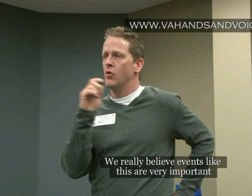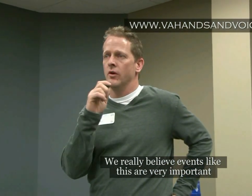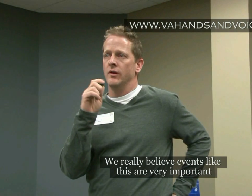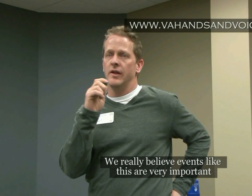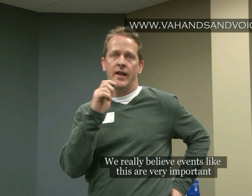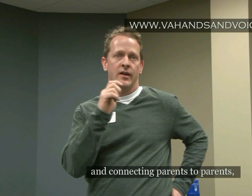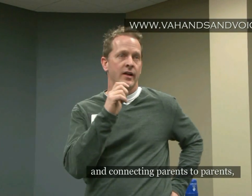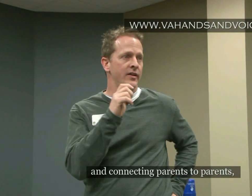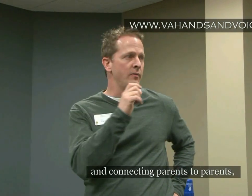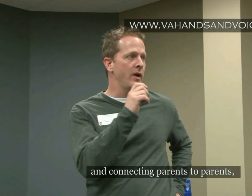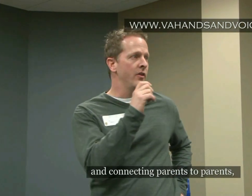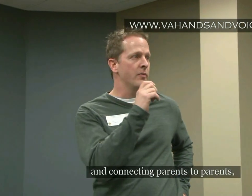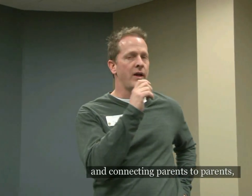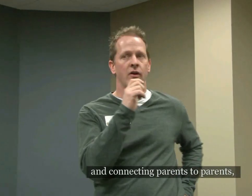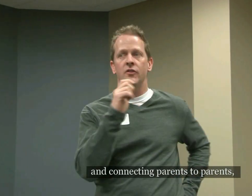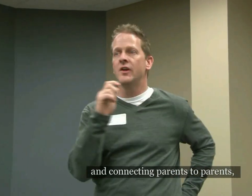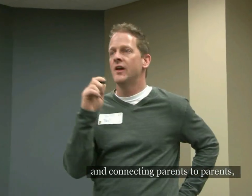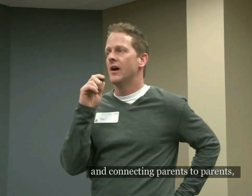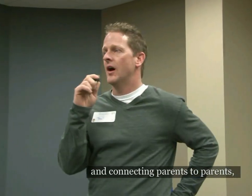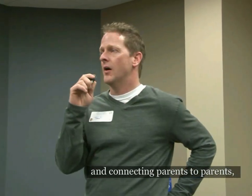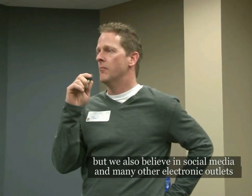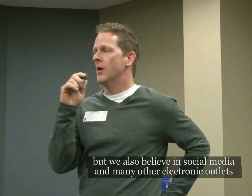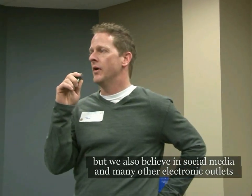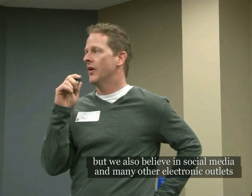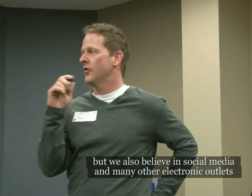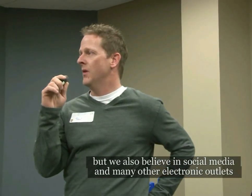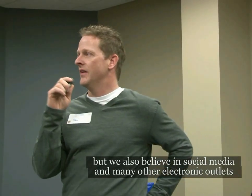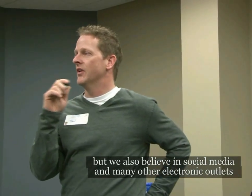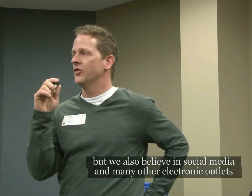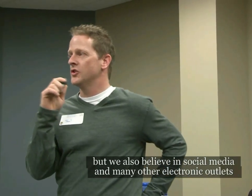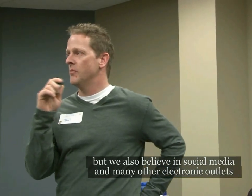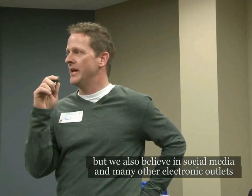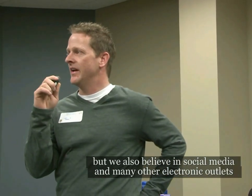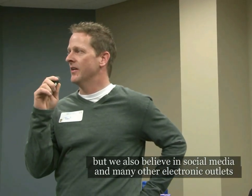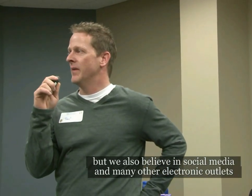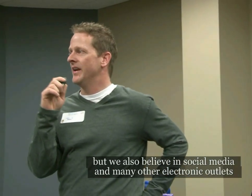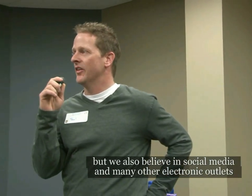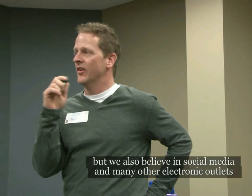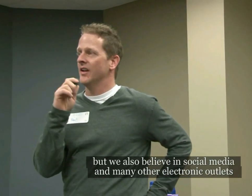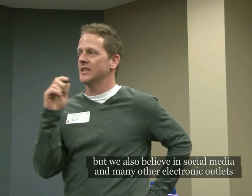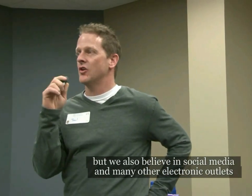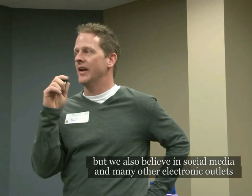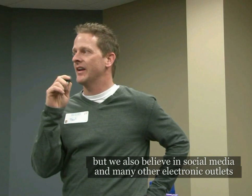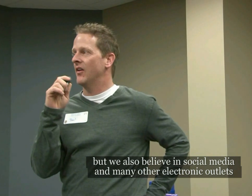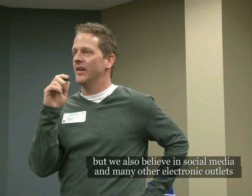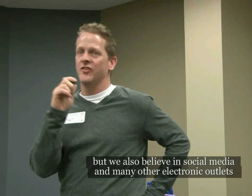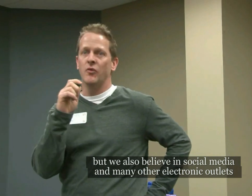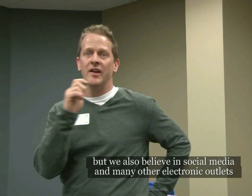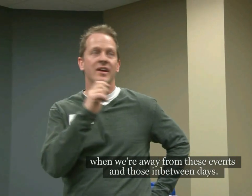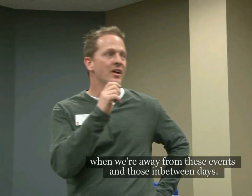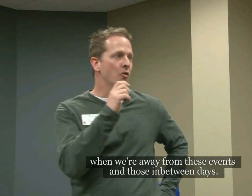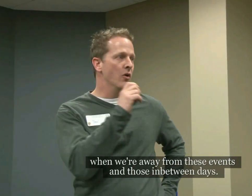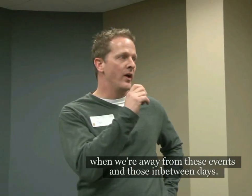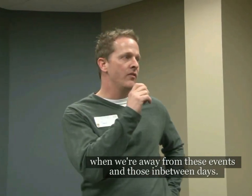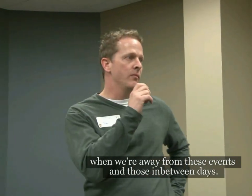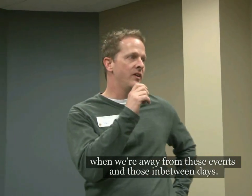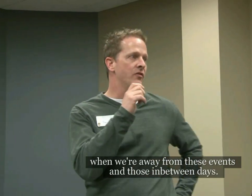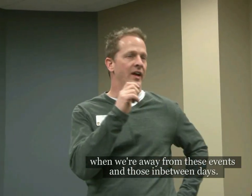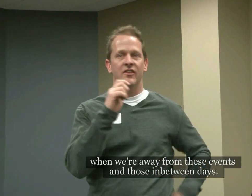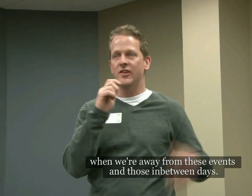important in connecting parent to parents, but we also believe in social media and many other electronic outlets. When we're away from these events,